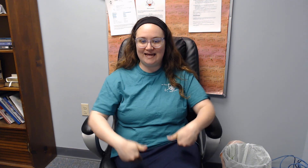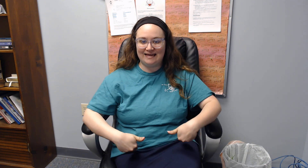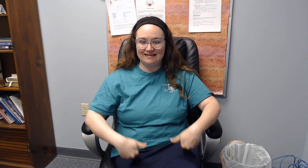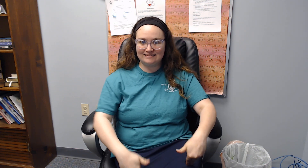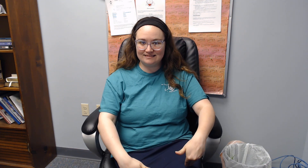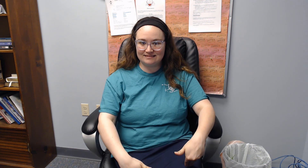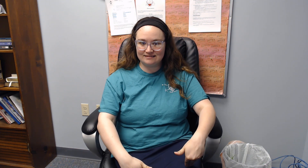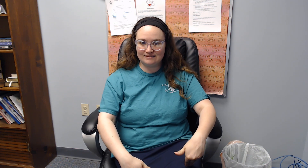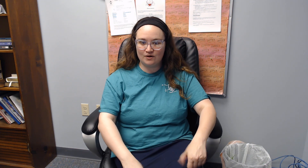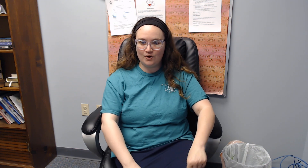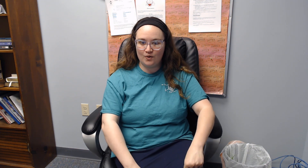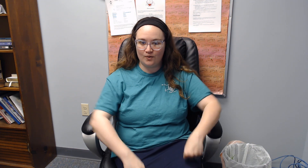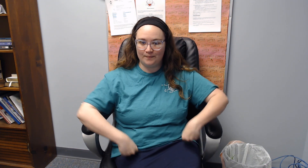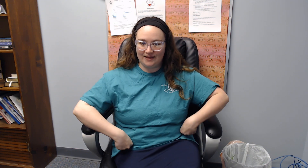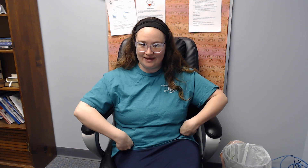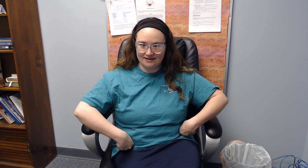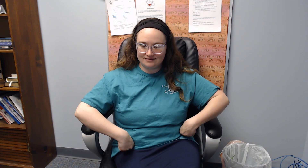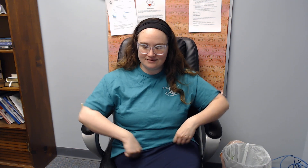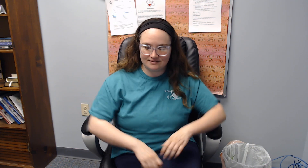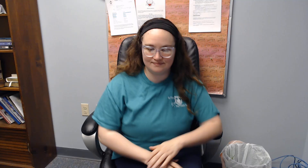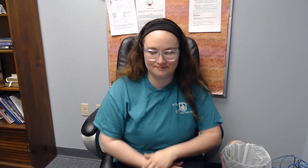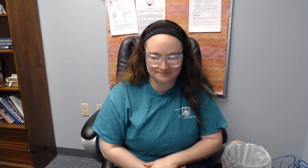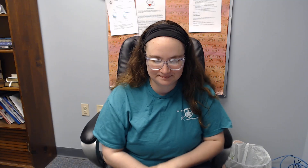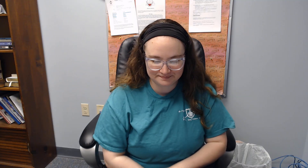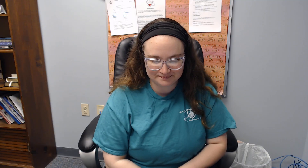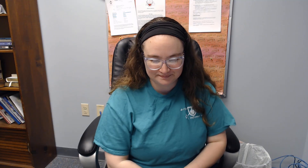Pants or pants.